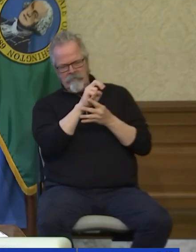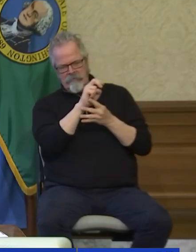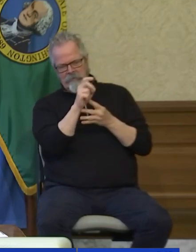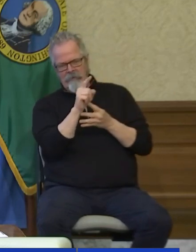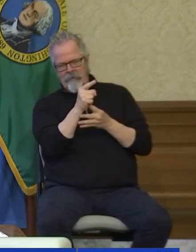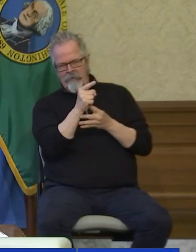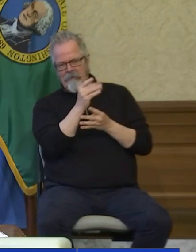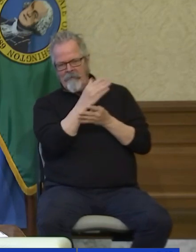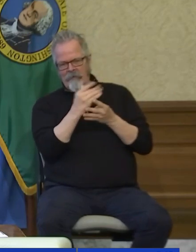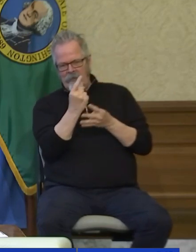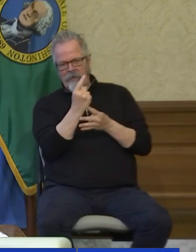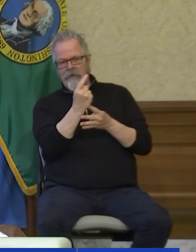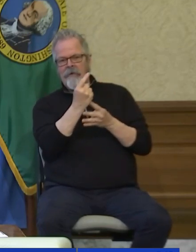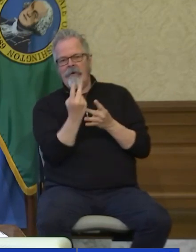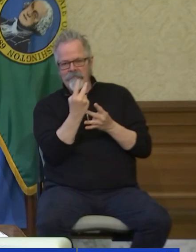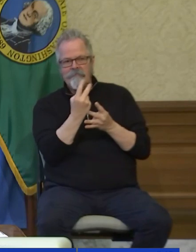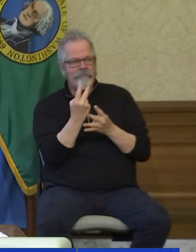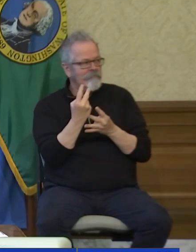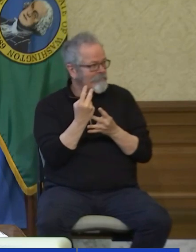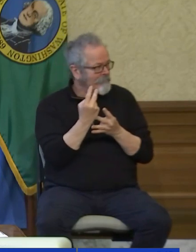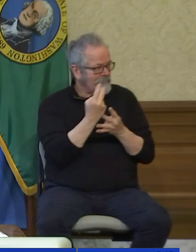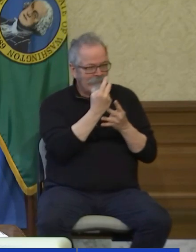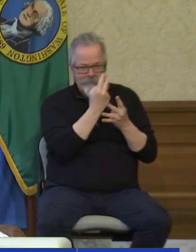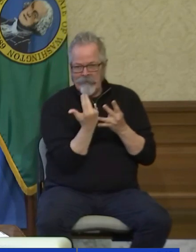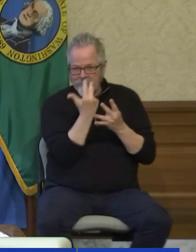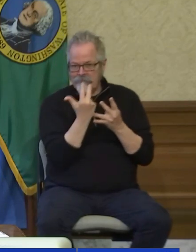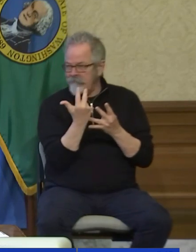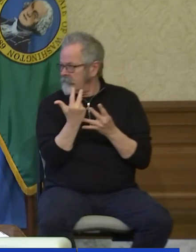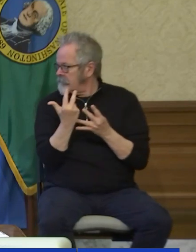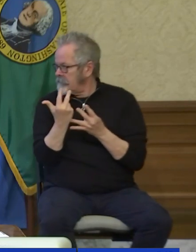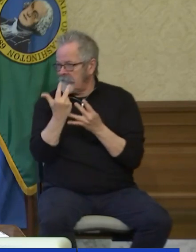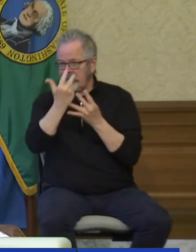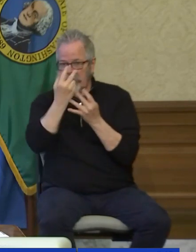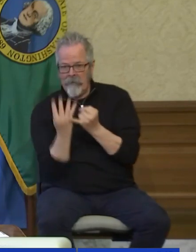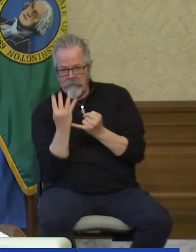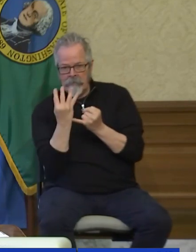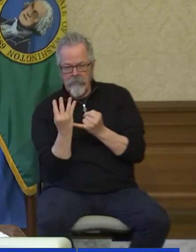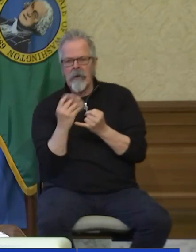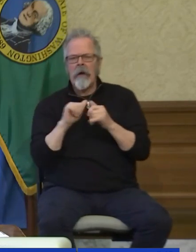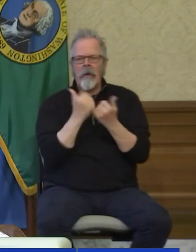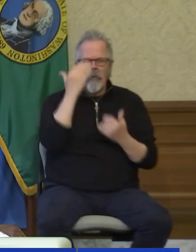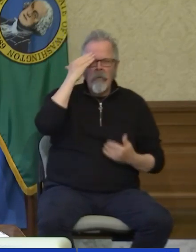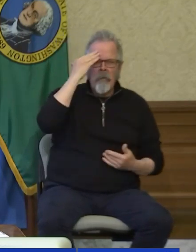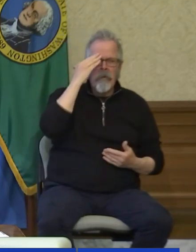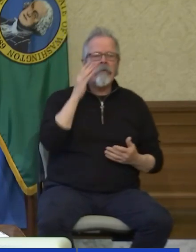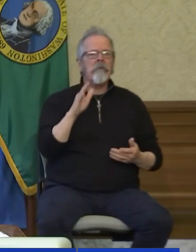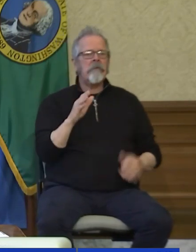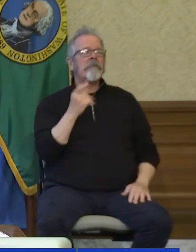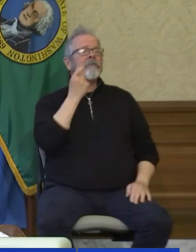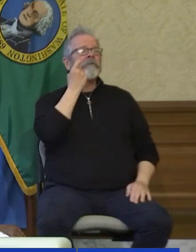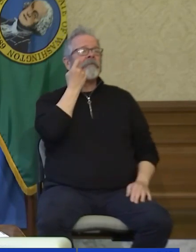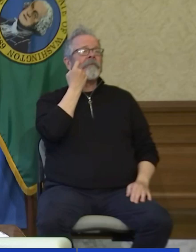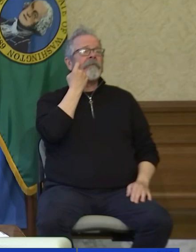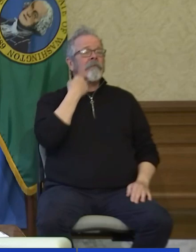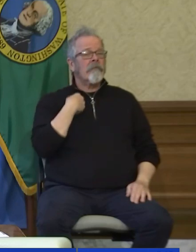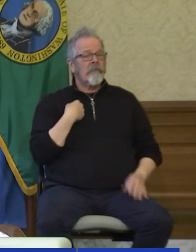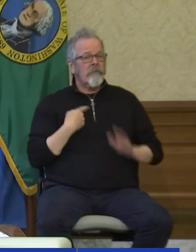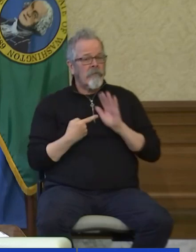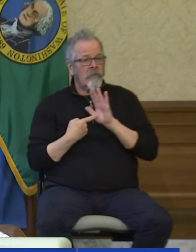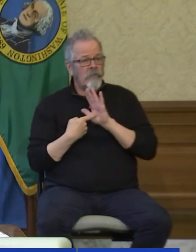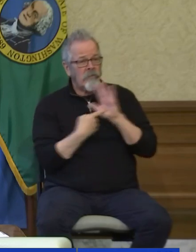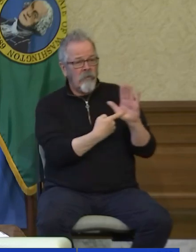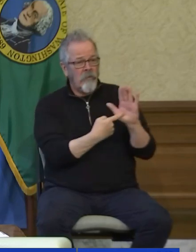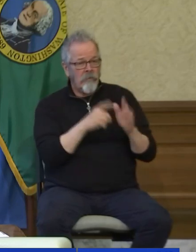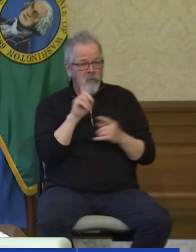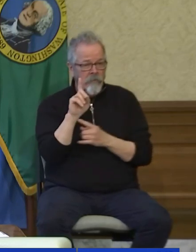The data on public health information will determine when we move from one phase to another.